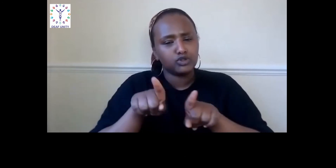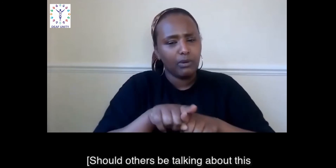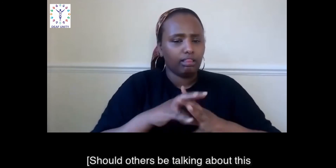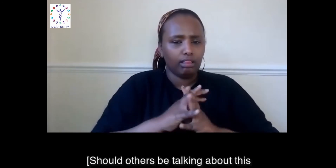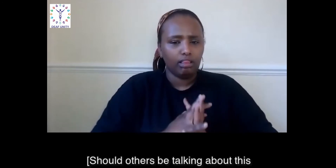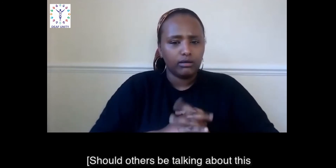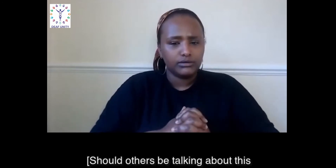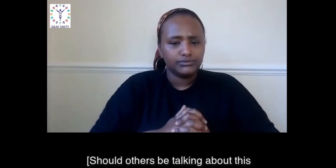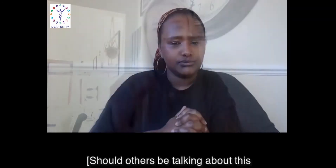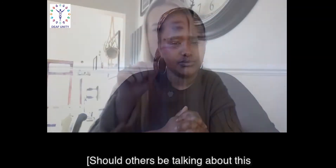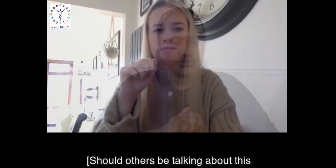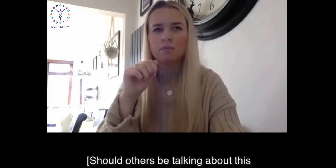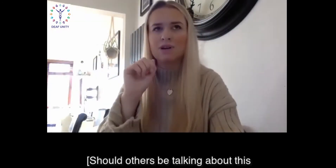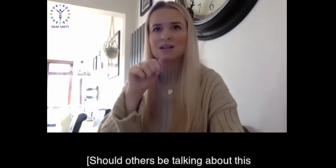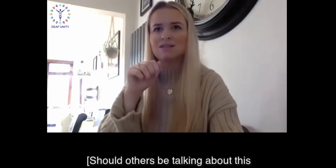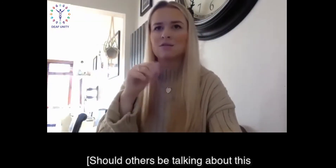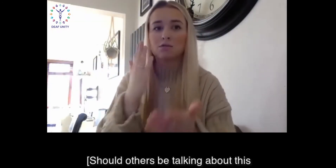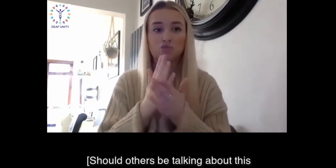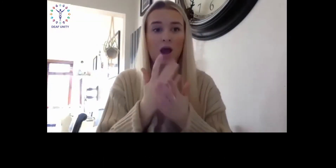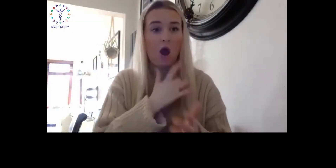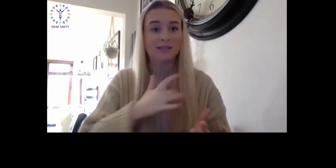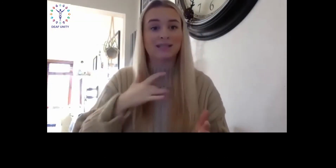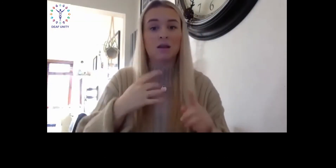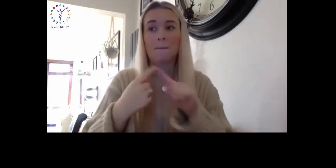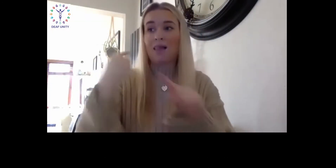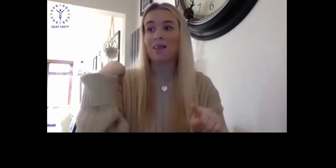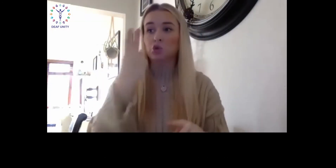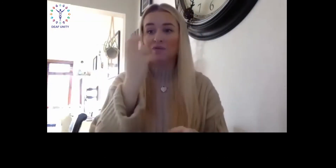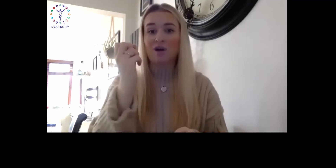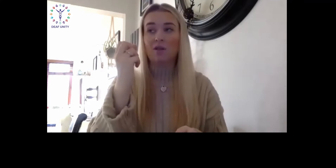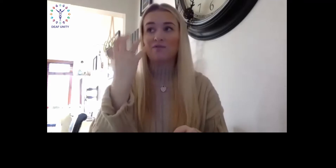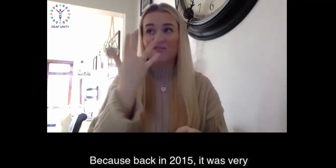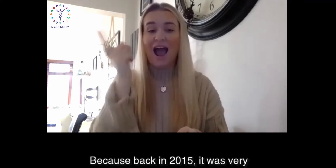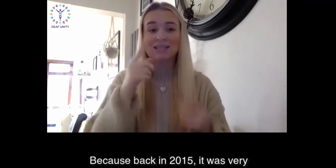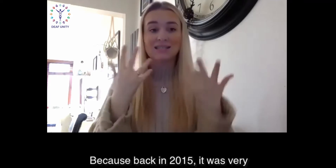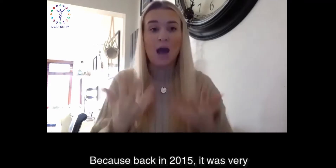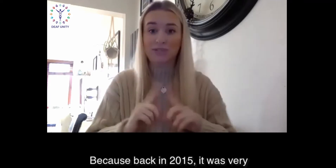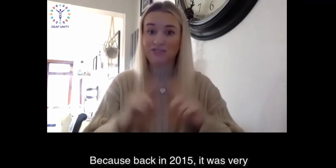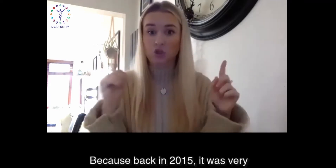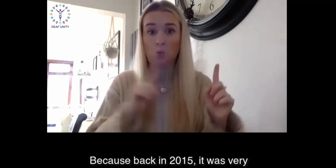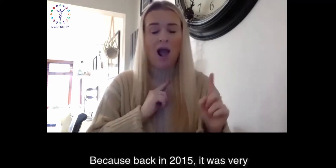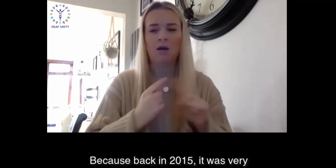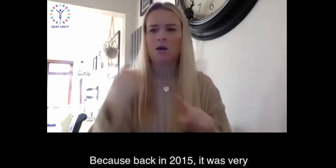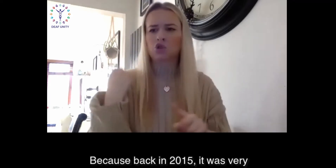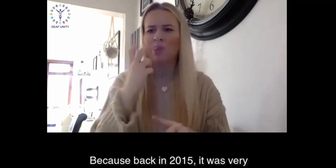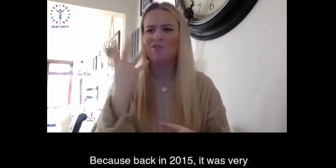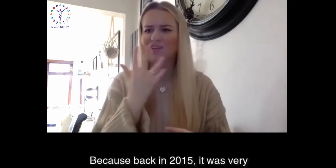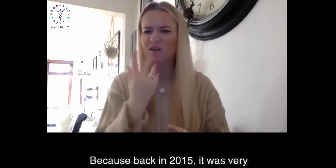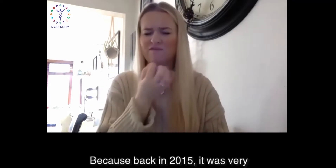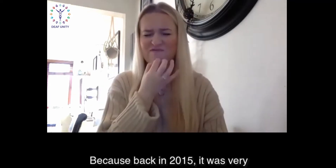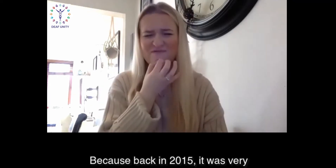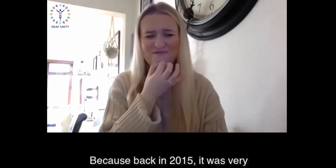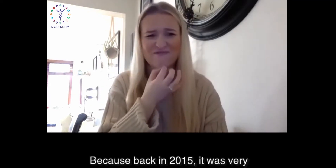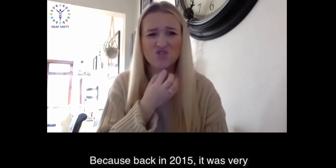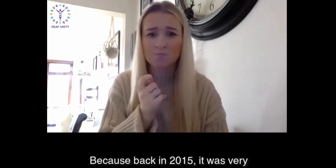Should others be talking about this and sharing responsibility as well? Yeah, really, honestly, because back in 2015 it was very different,